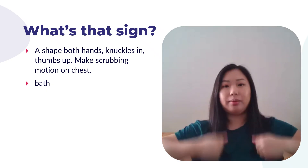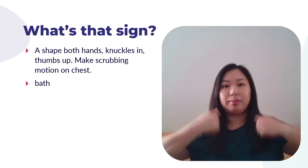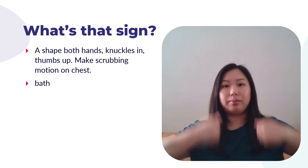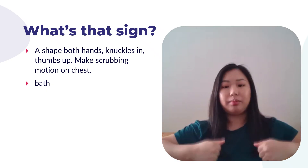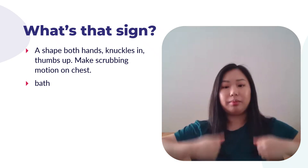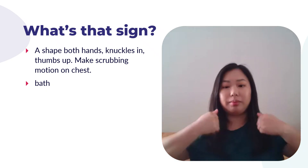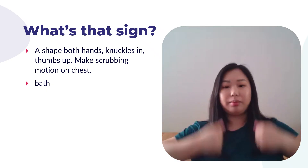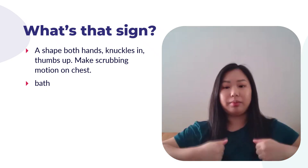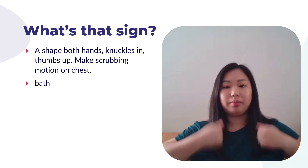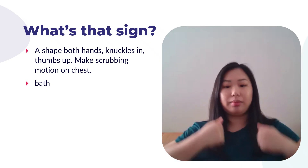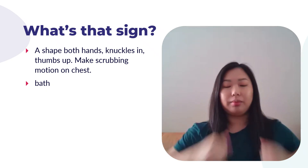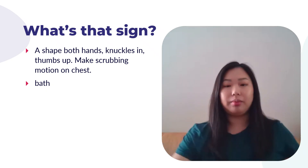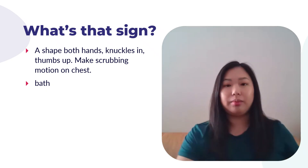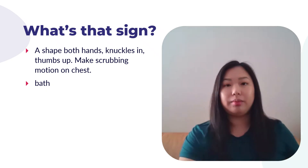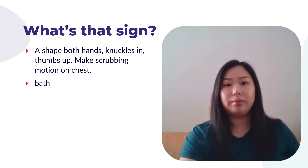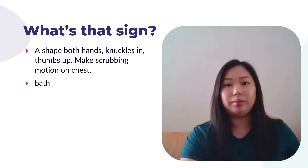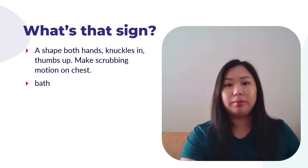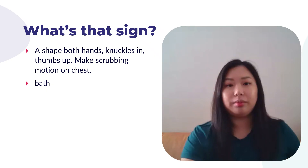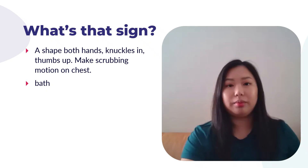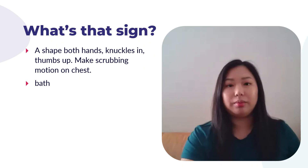Bath.